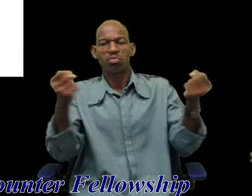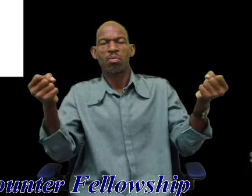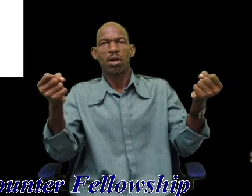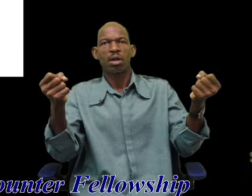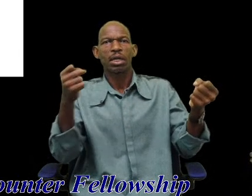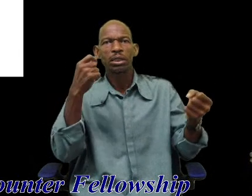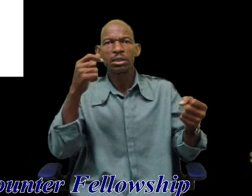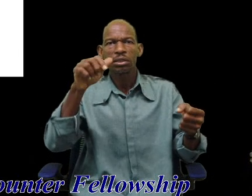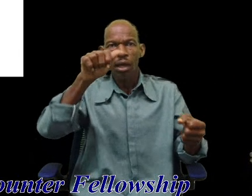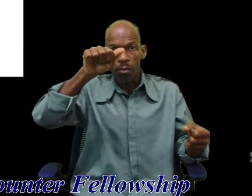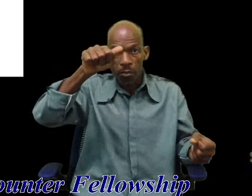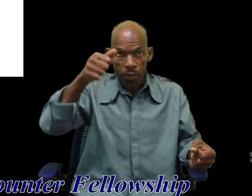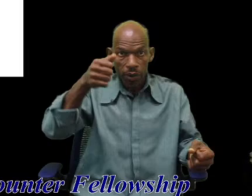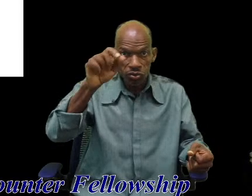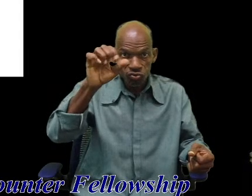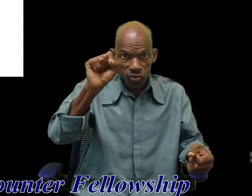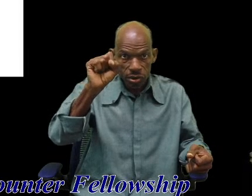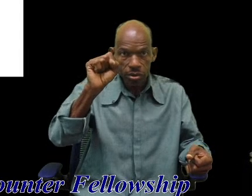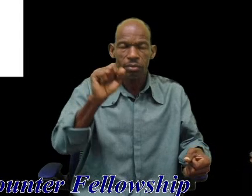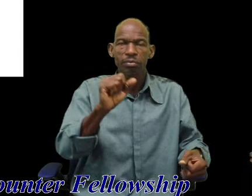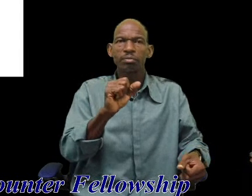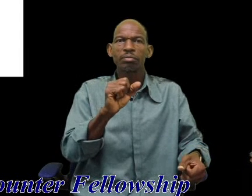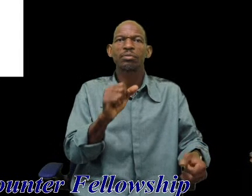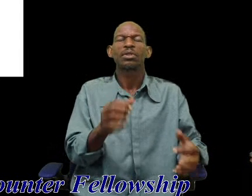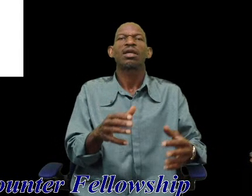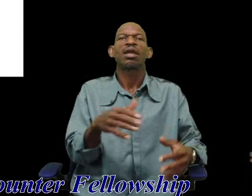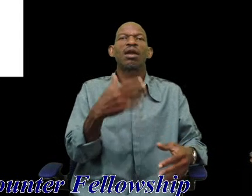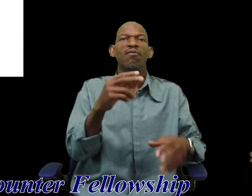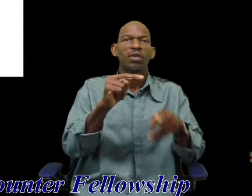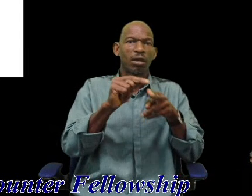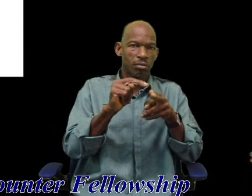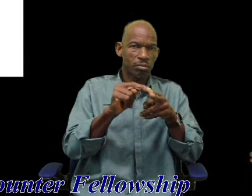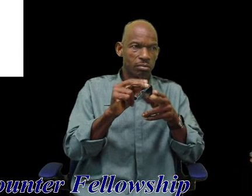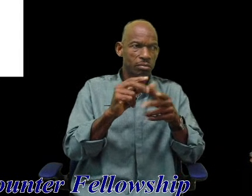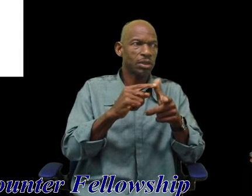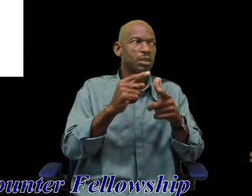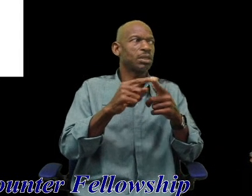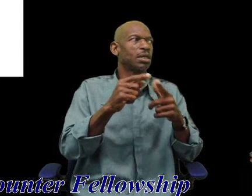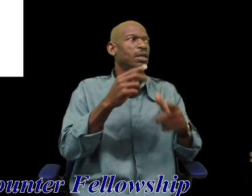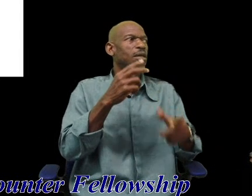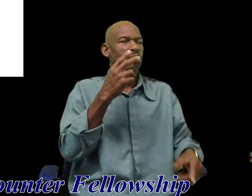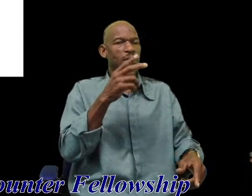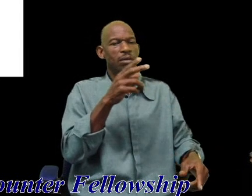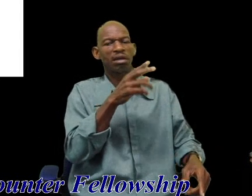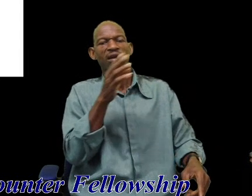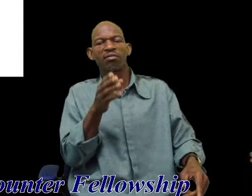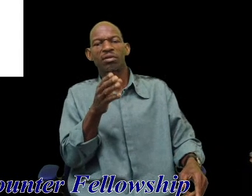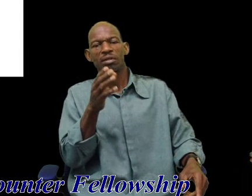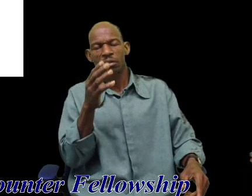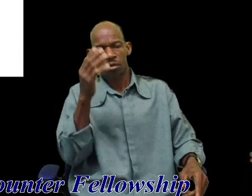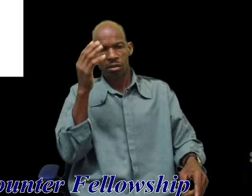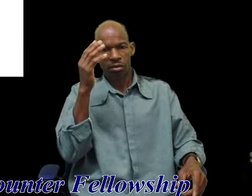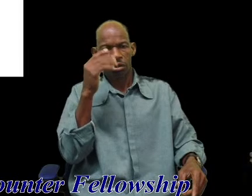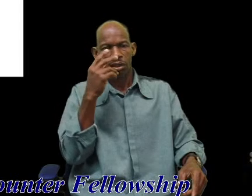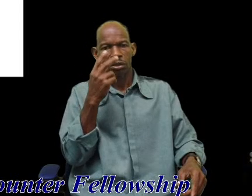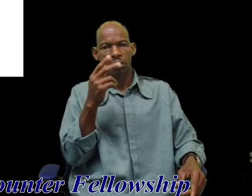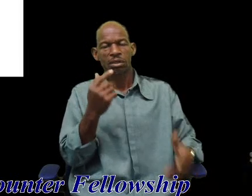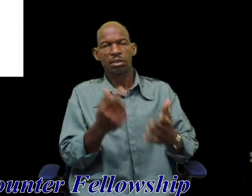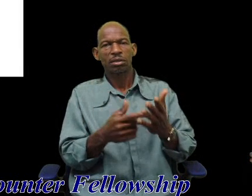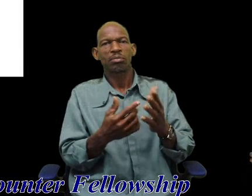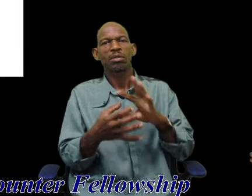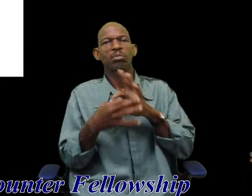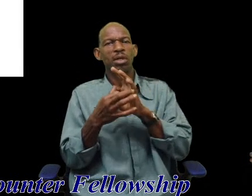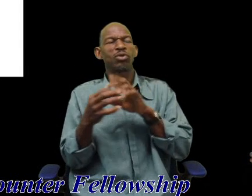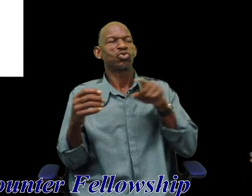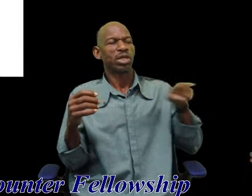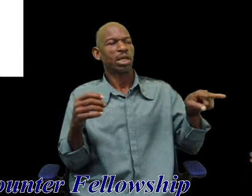apostrophe after a noun in a sentence, you look right after the word and you see something that it belongs to.